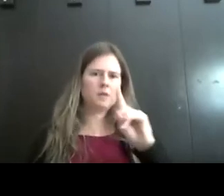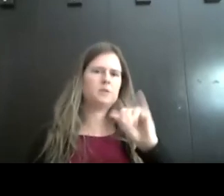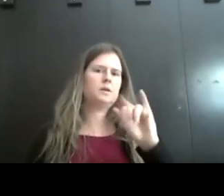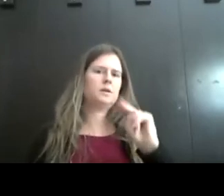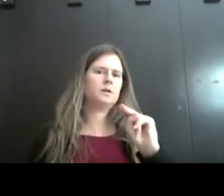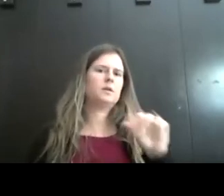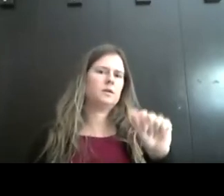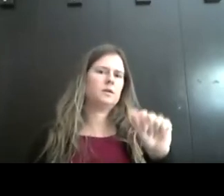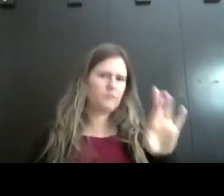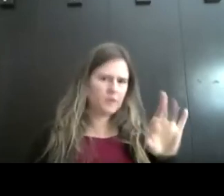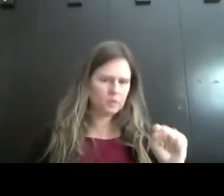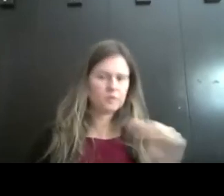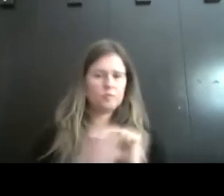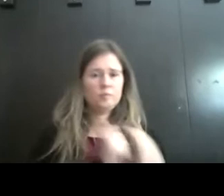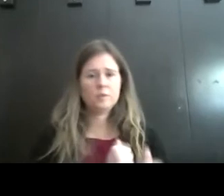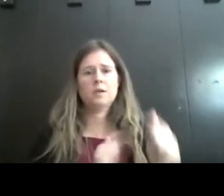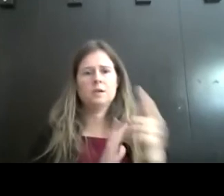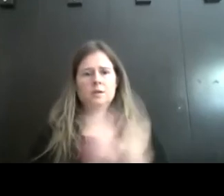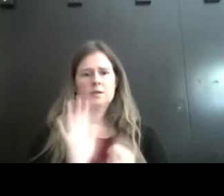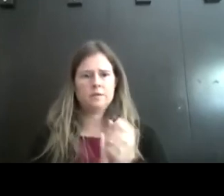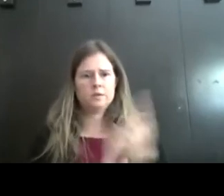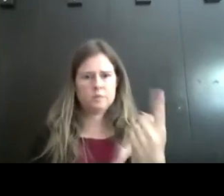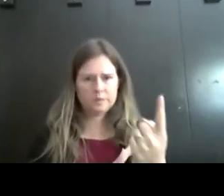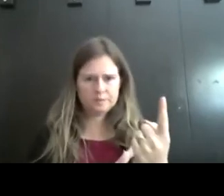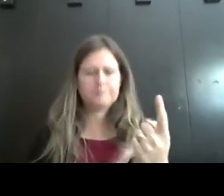through phase one. We have to try and explain